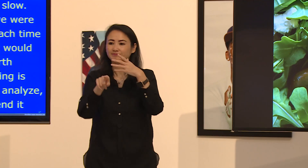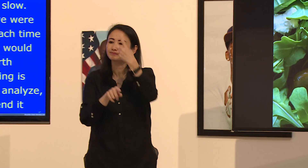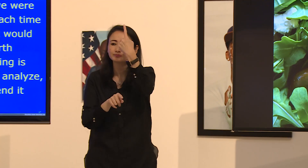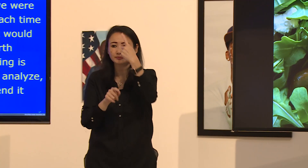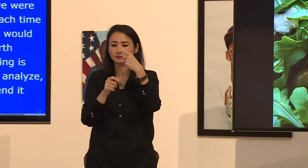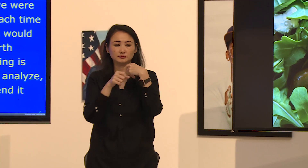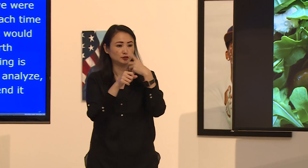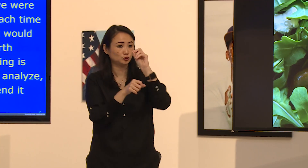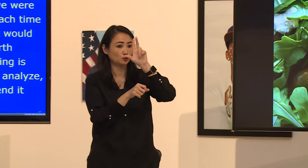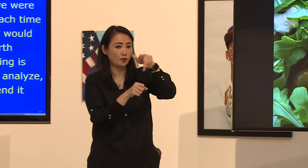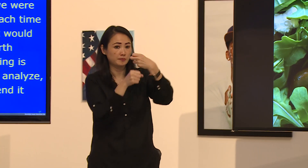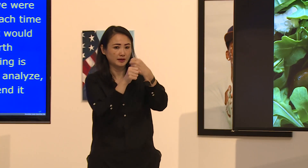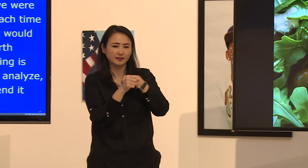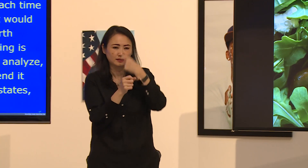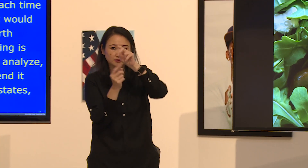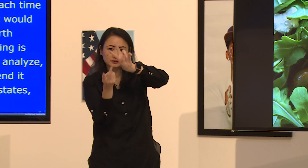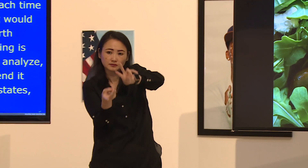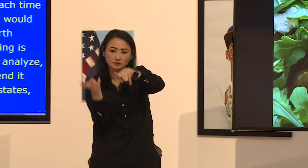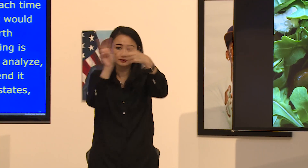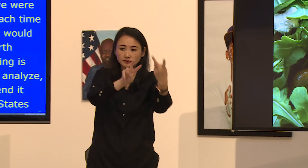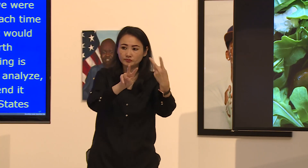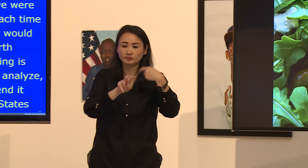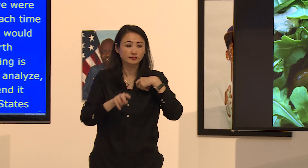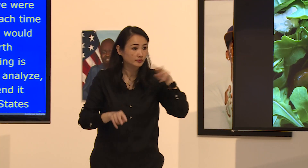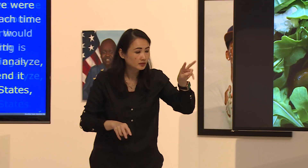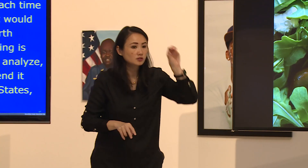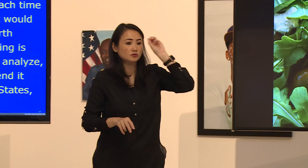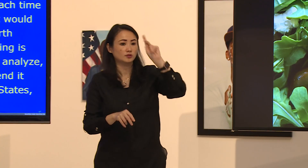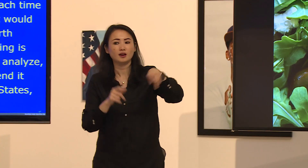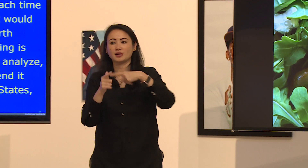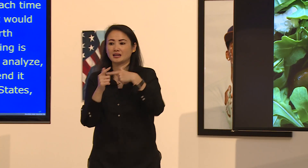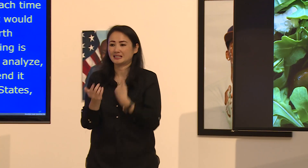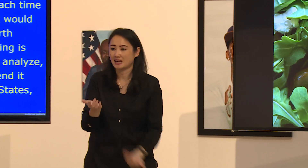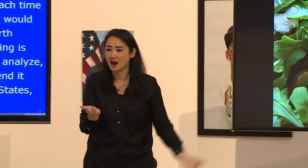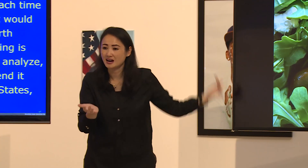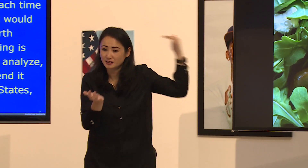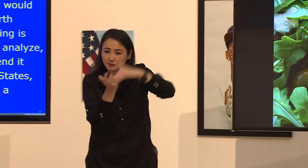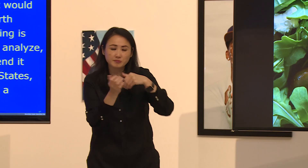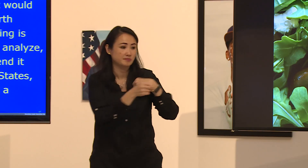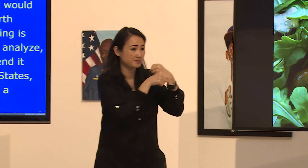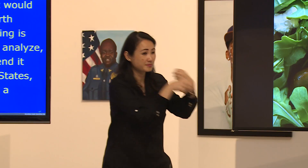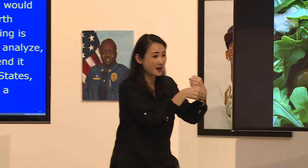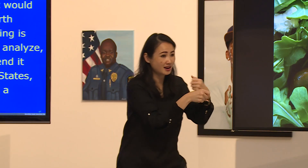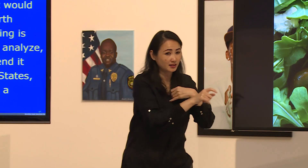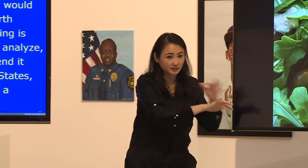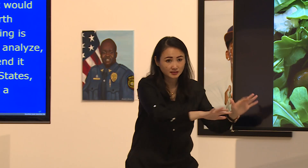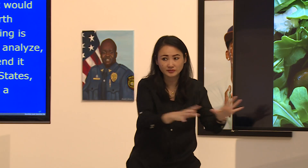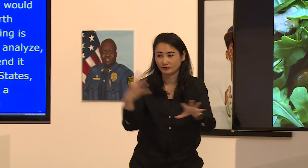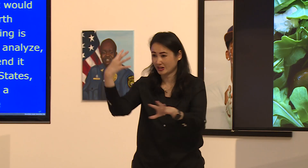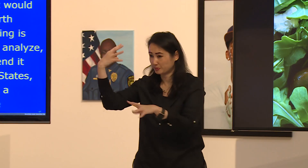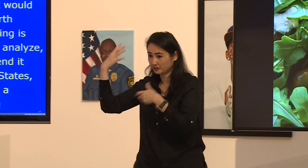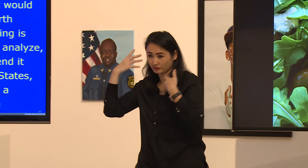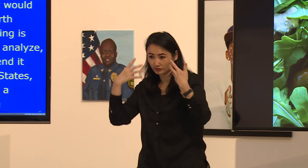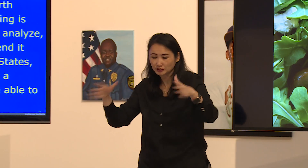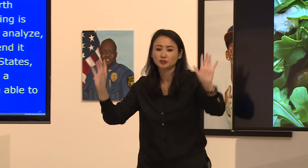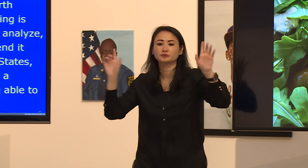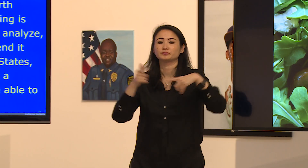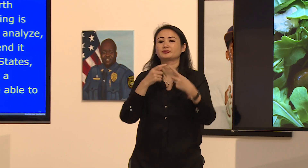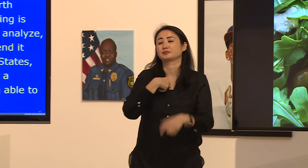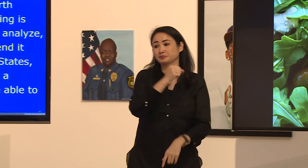distance back to them. So we were able to get that feedback and once again, go back to the kitchen, experiment again, try to tweak it,